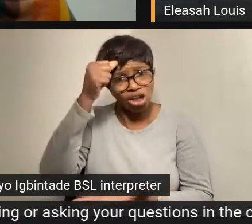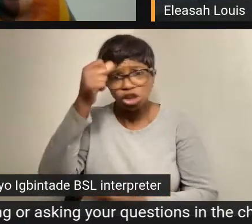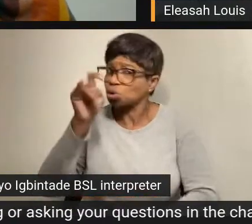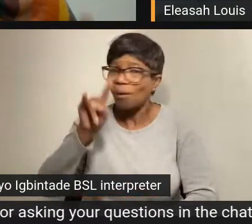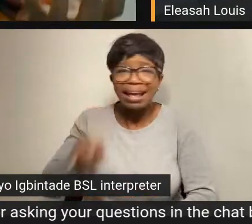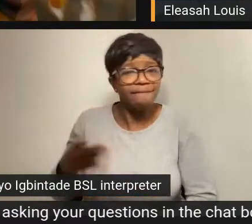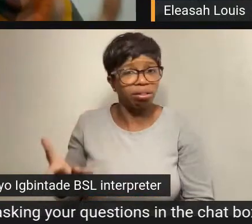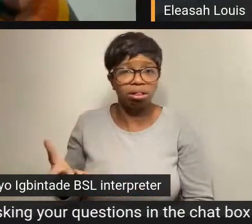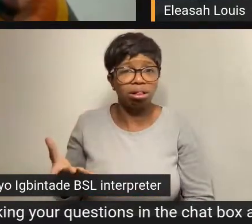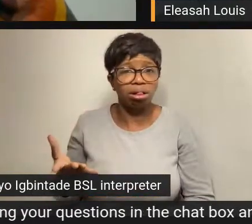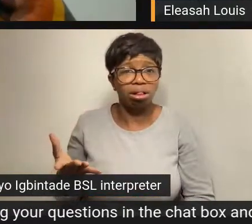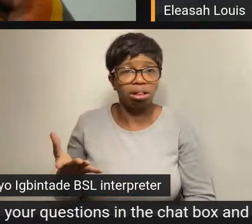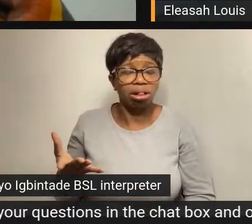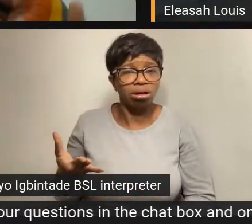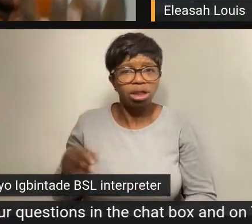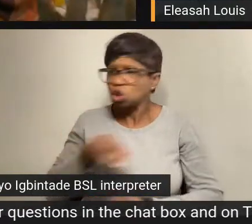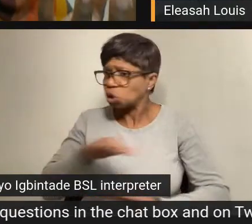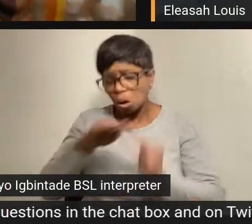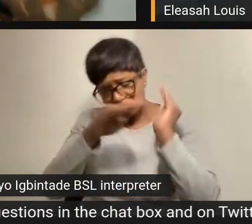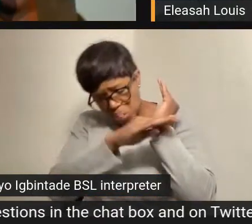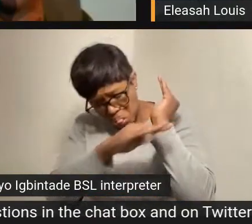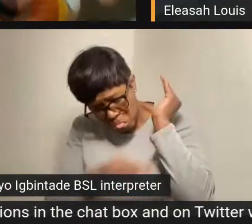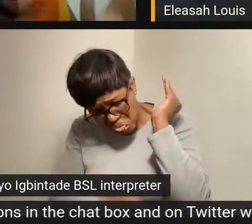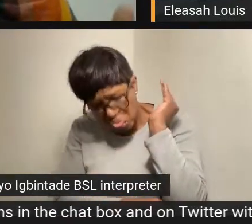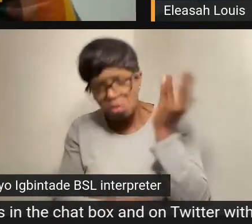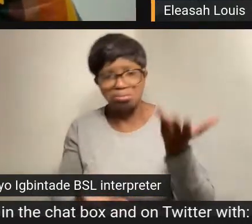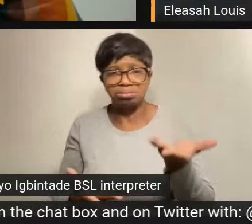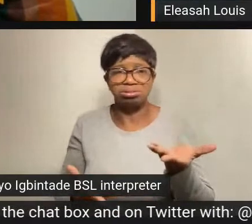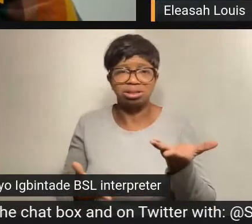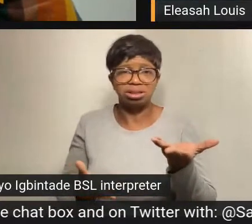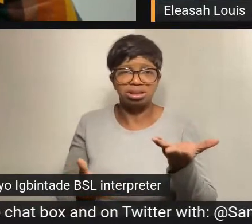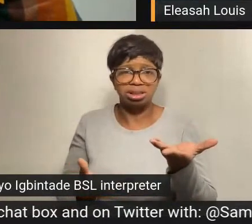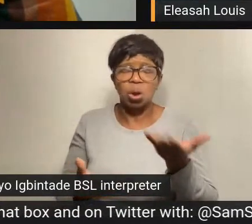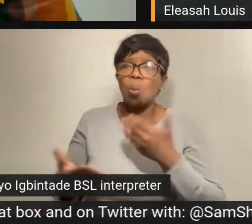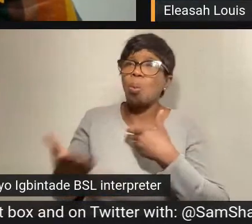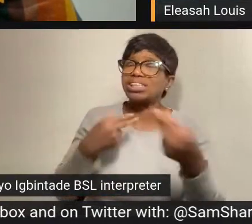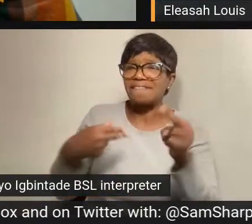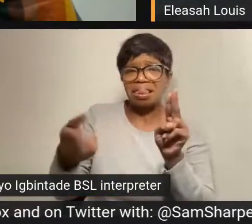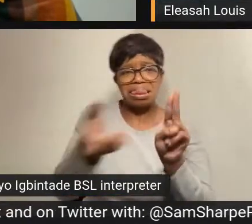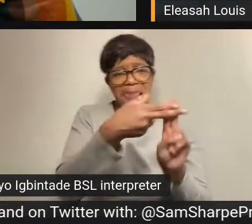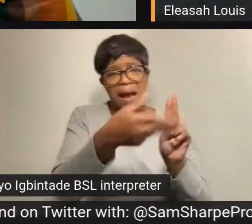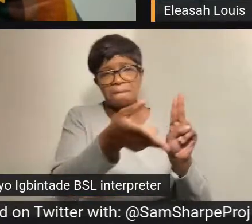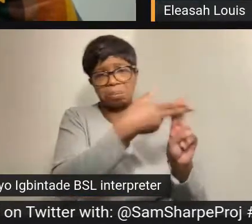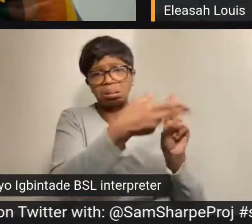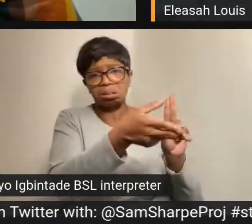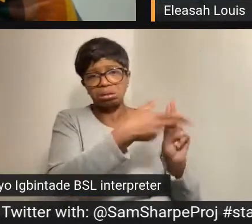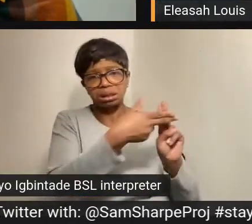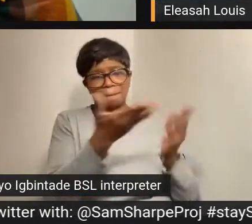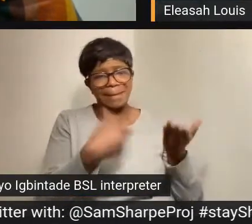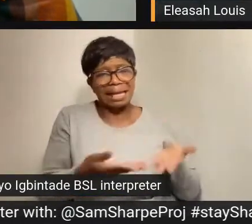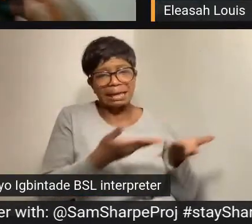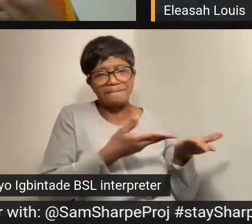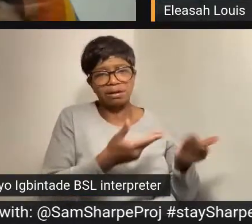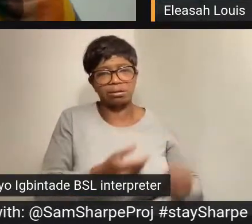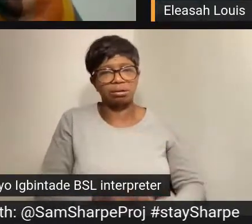not primitive, and whatever labels it was given,